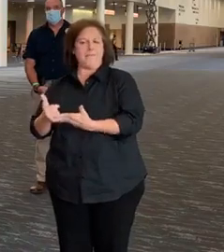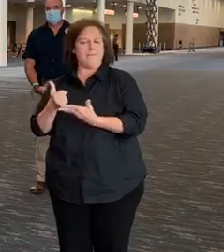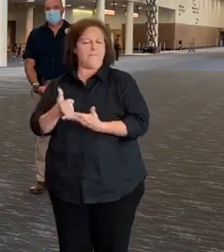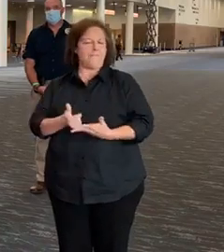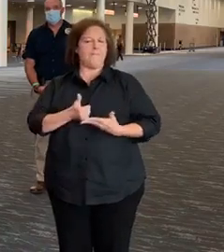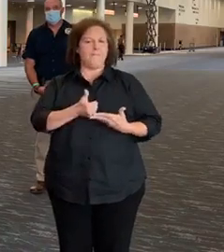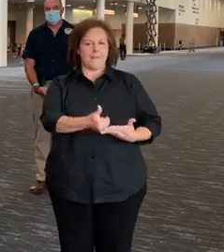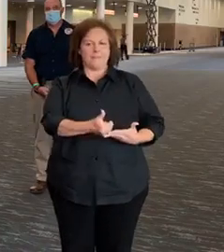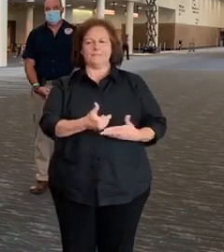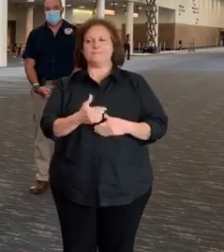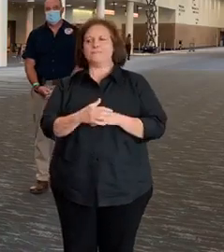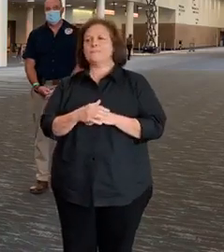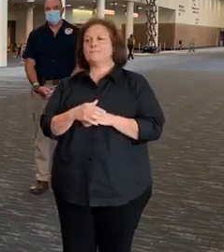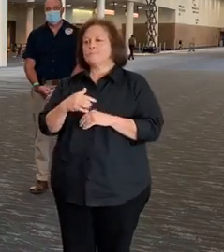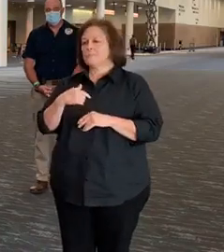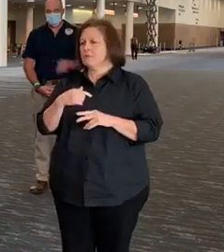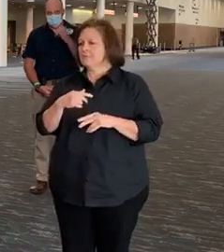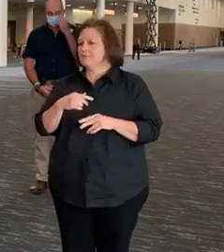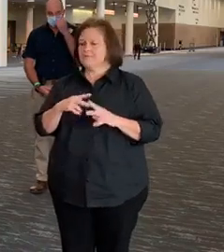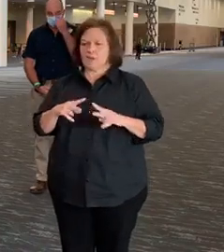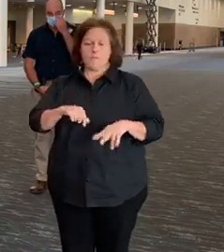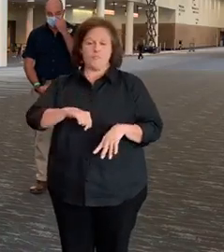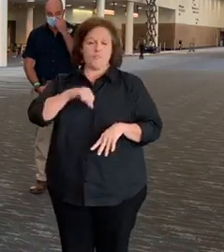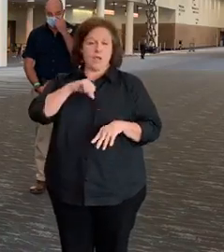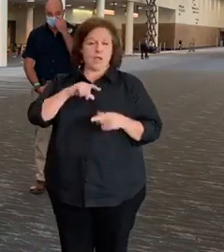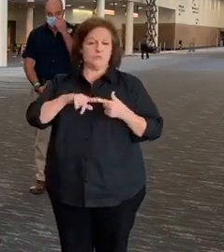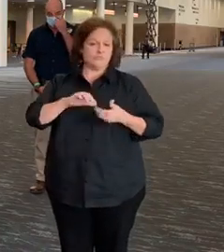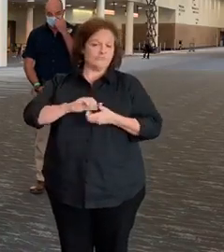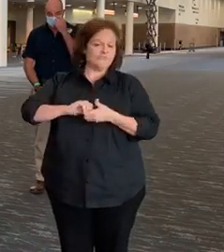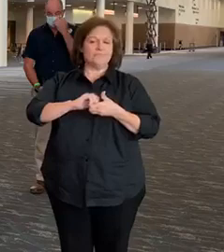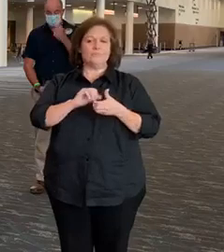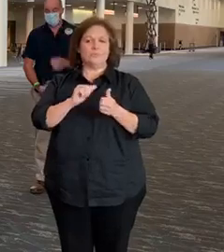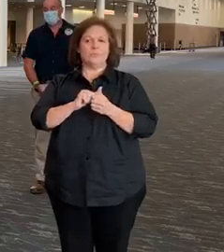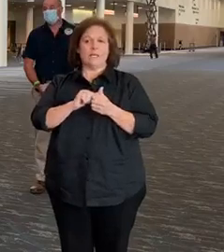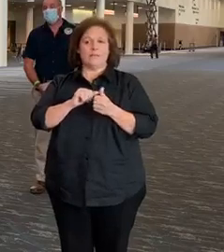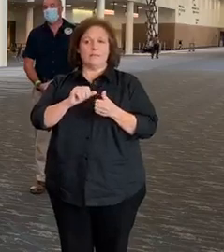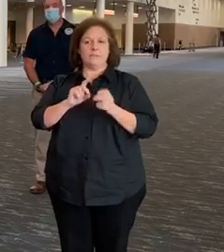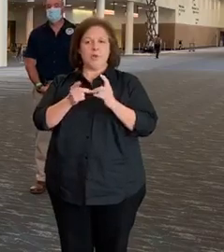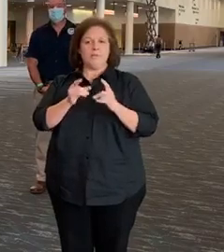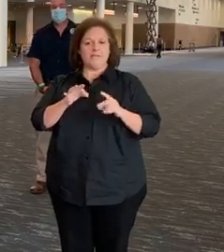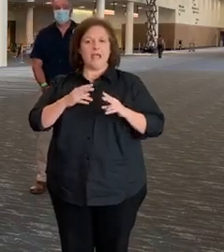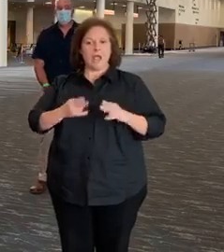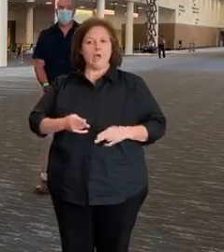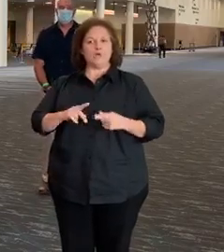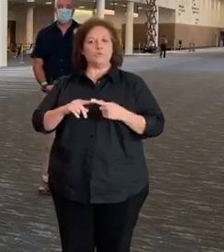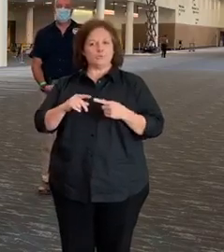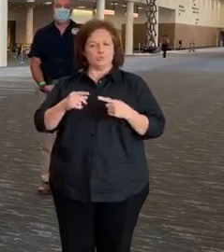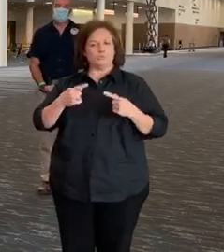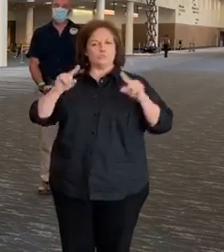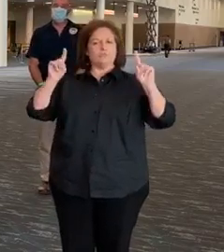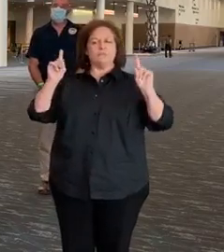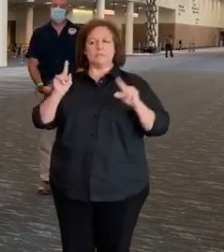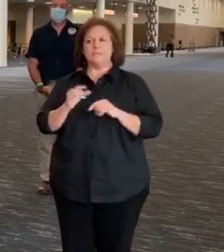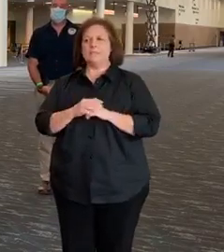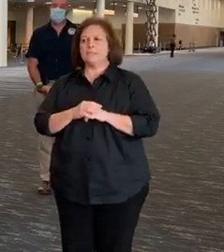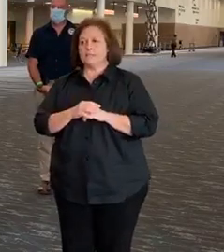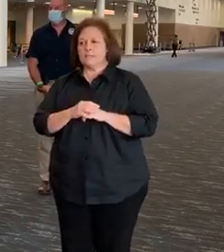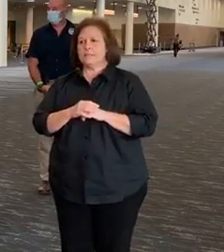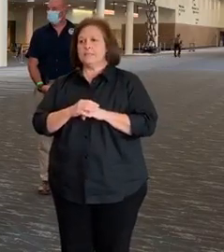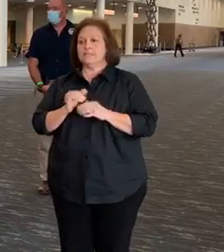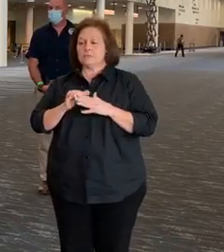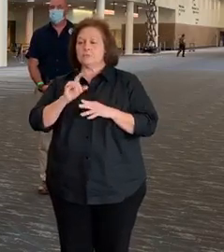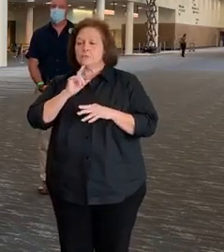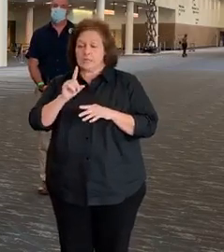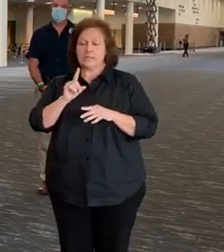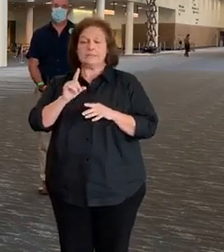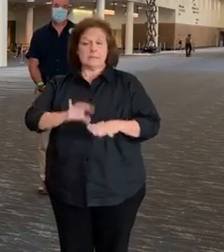city. We are very proud to partner with Louisiana Department of Health and other state agencies to make this happen. It is filling a